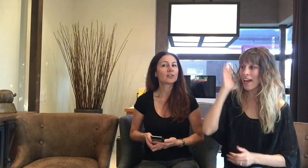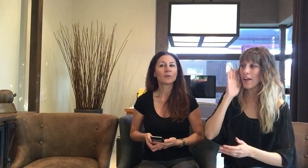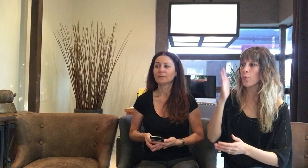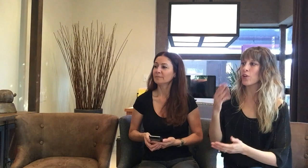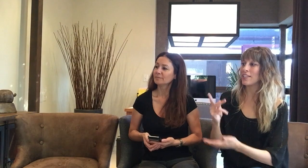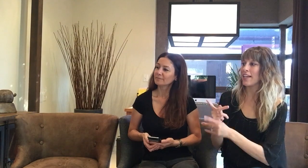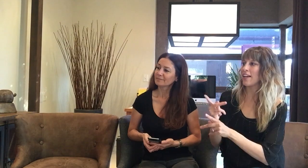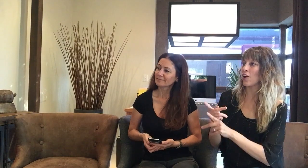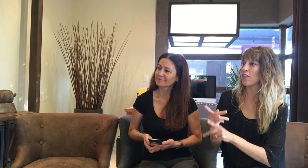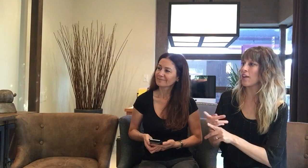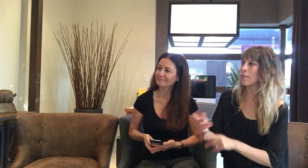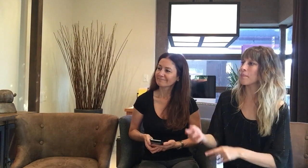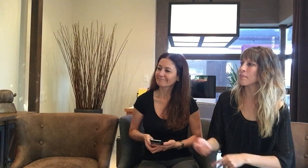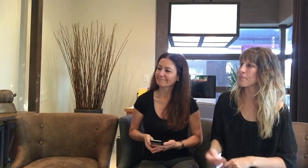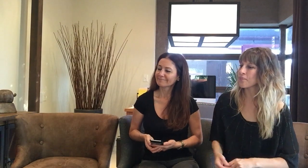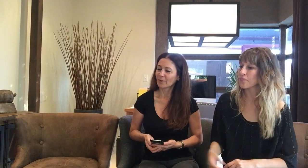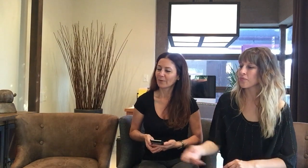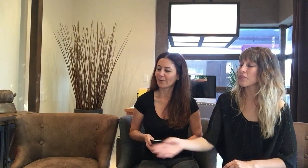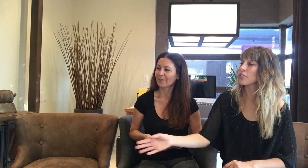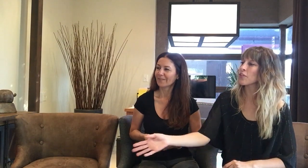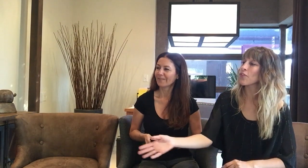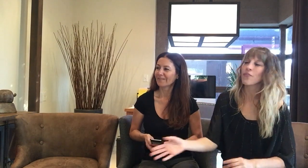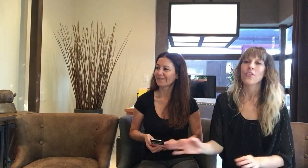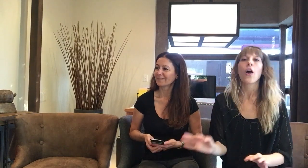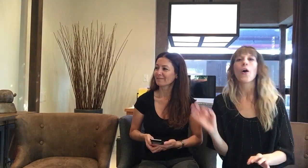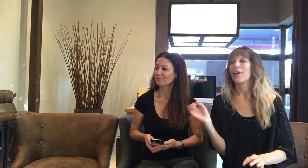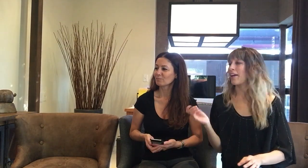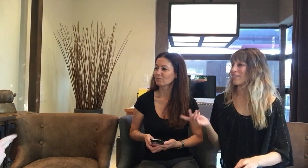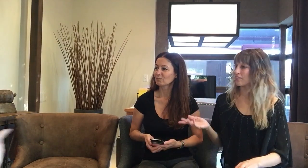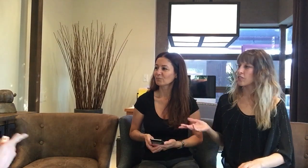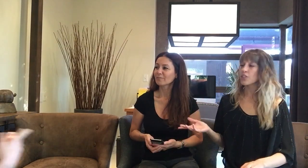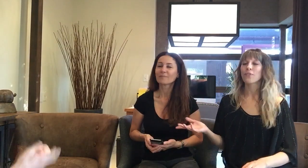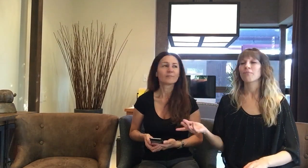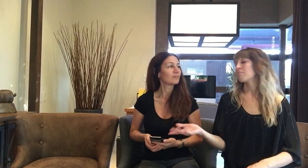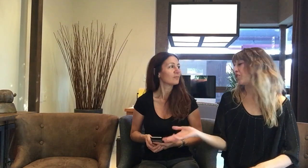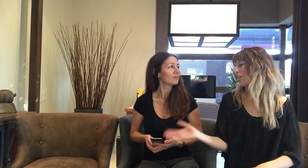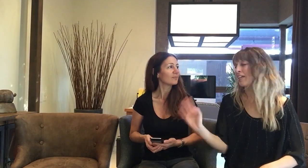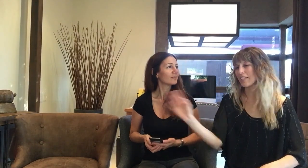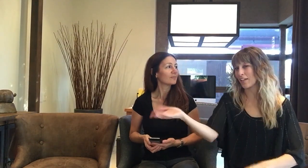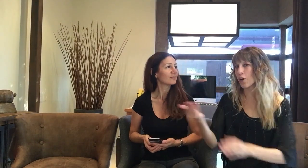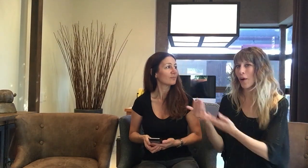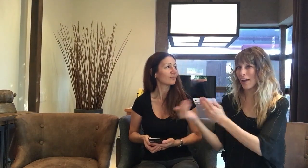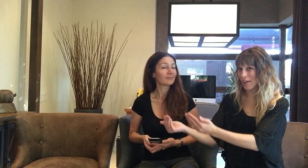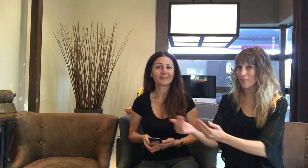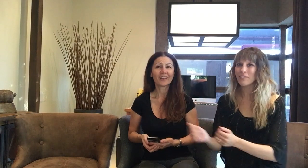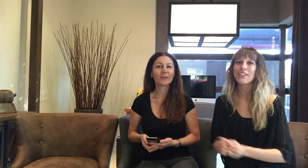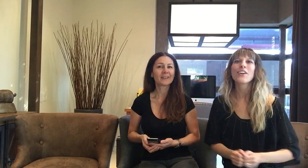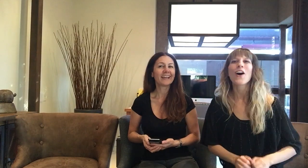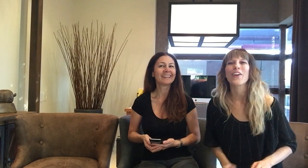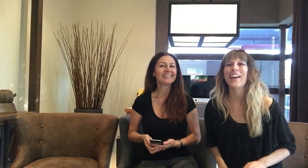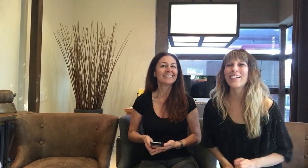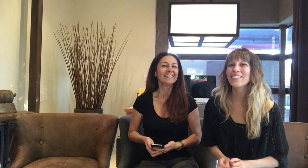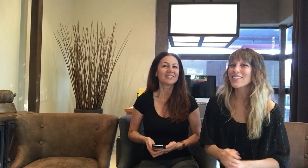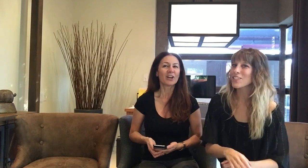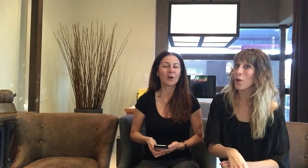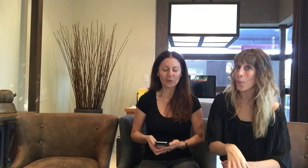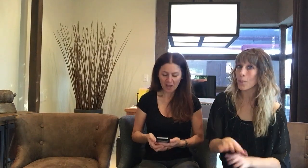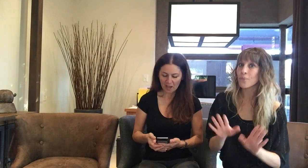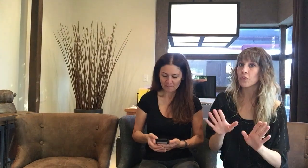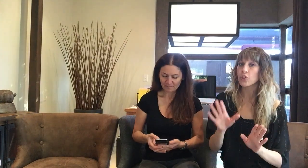That will take care of him. Okay. So he said, "Go ahead." Okay. Okay. So